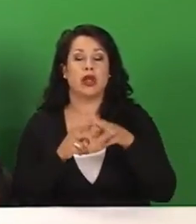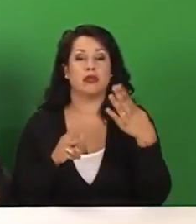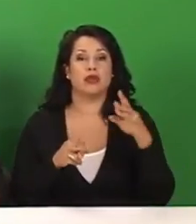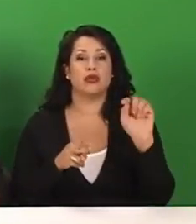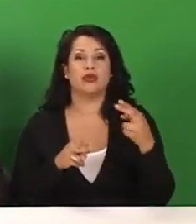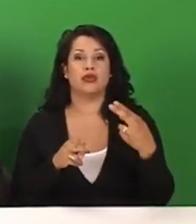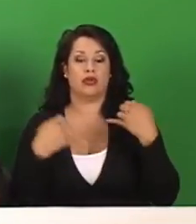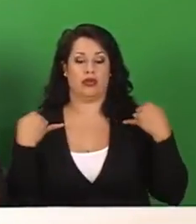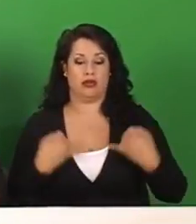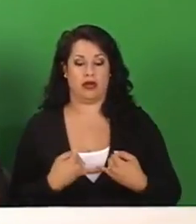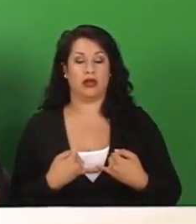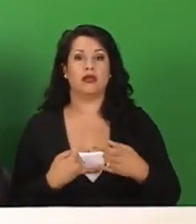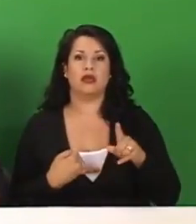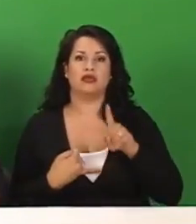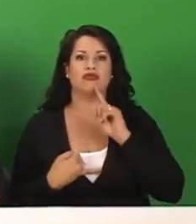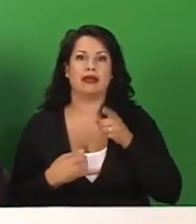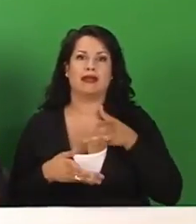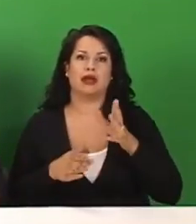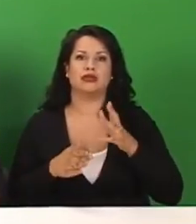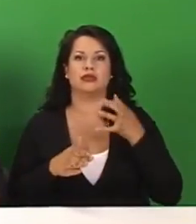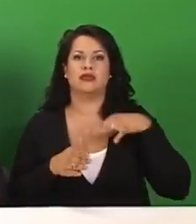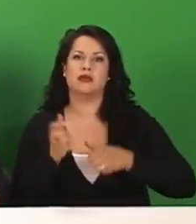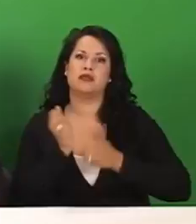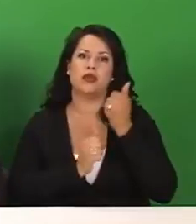your hearing aids.